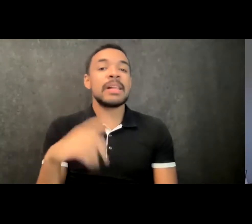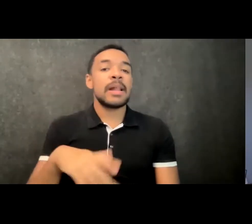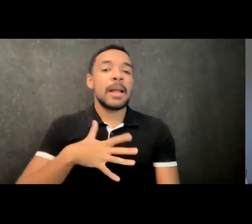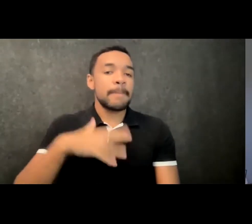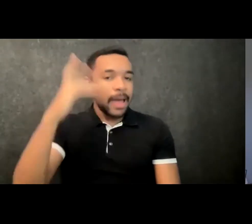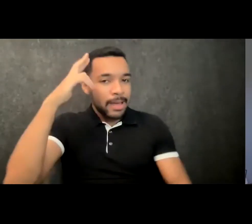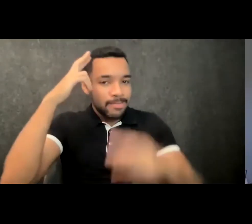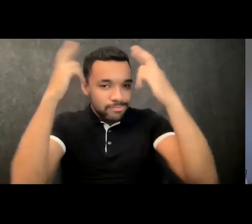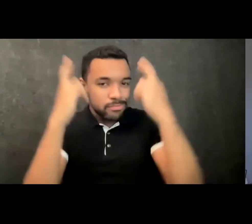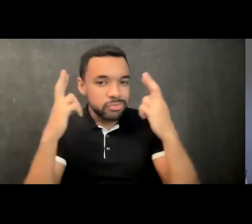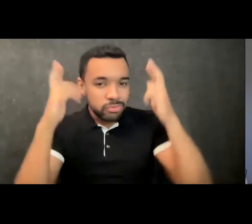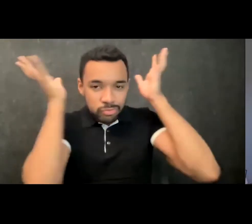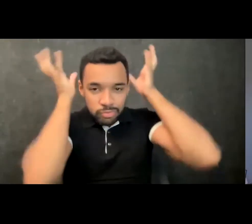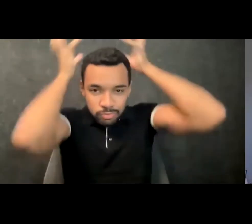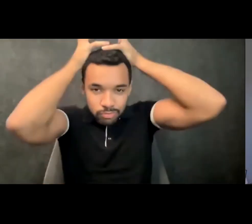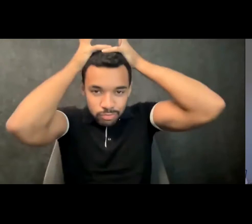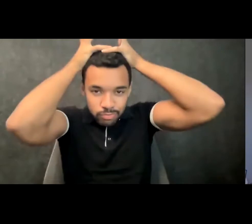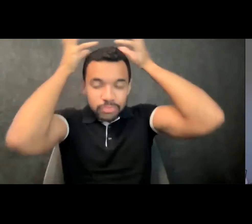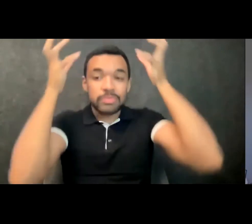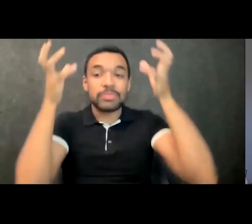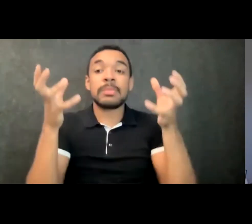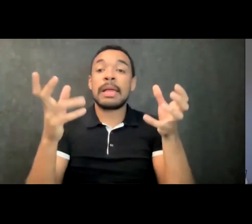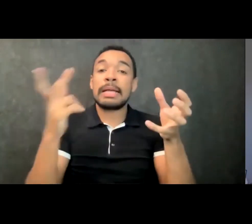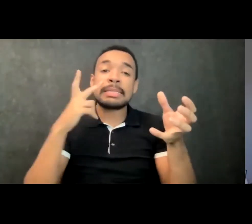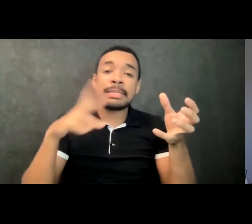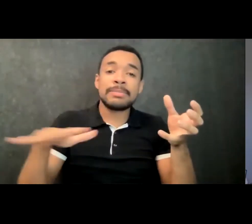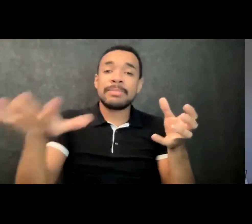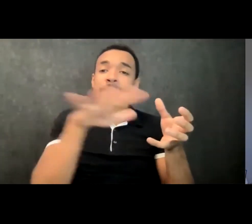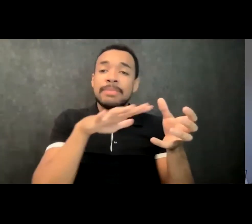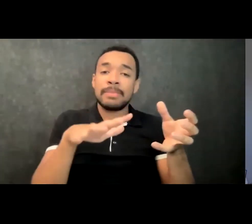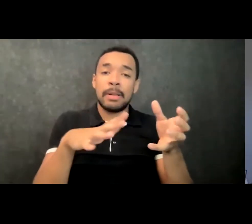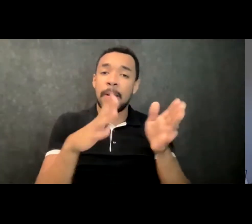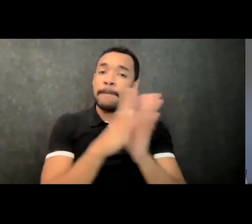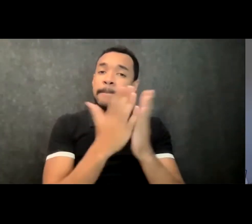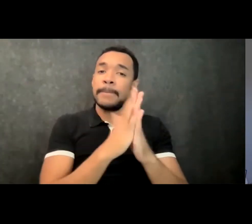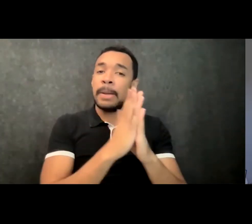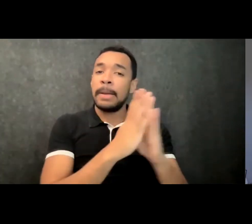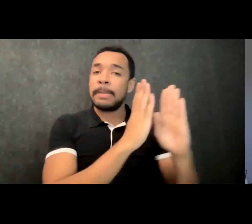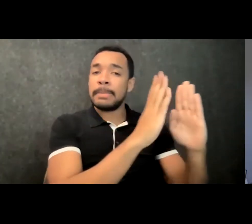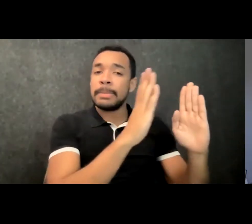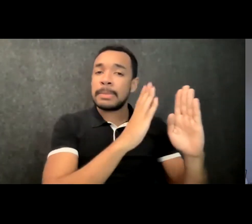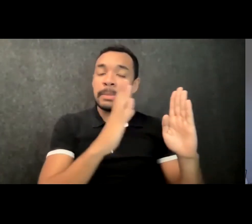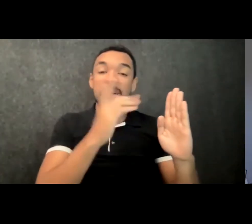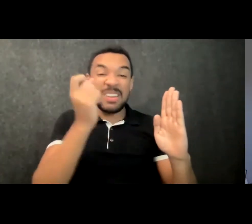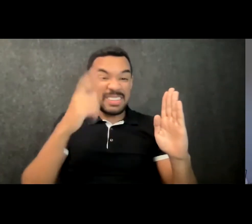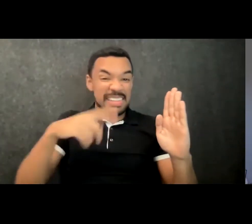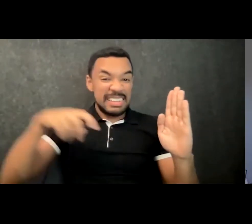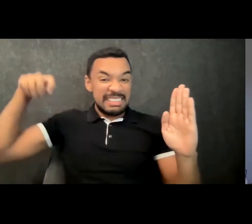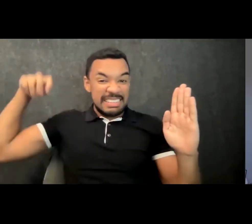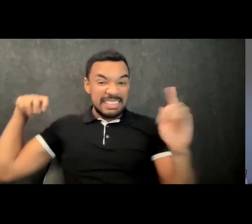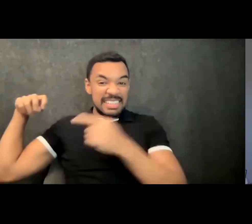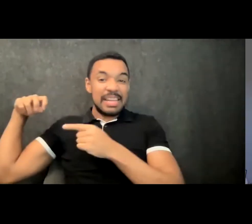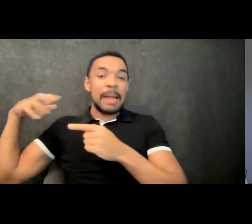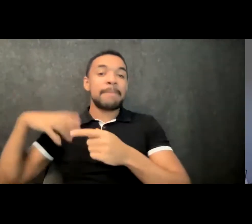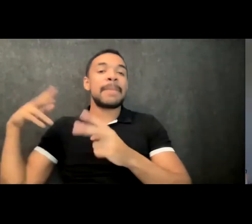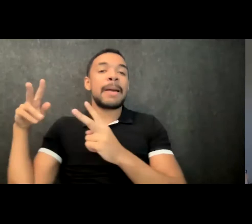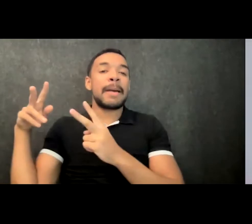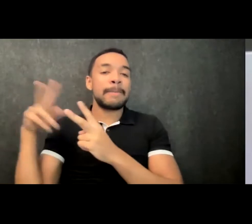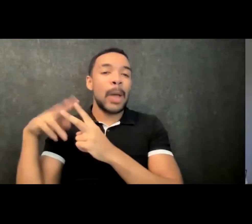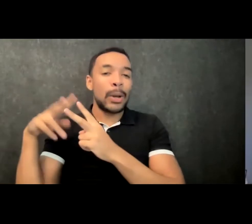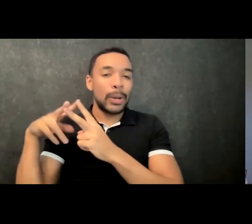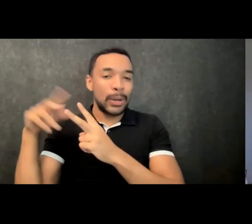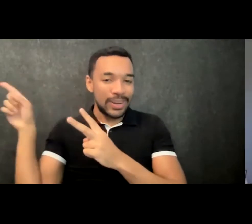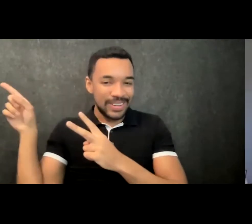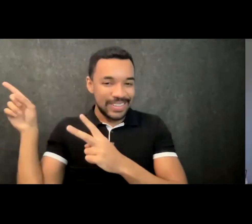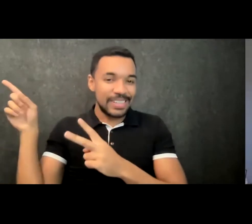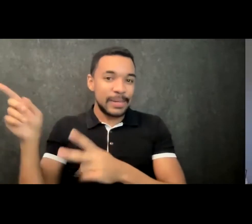and artwork, and my partner, who you can't see, who is creeping silently in the background. So there's